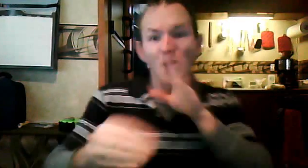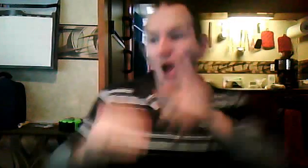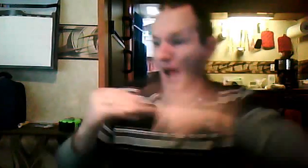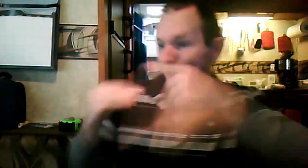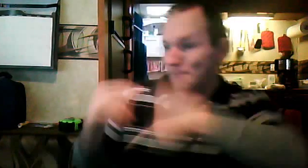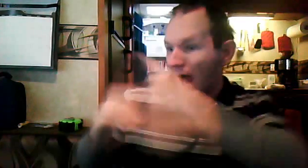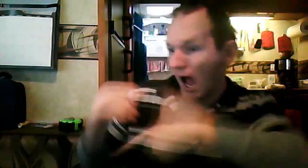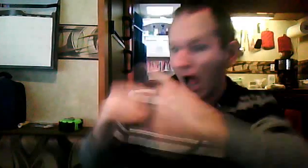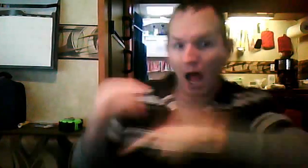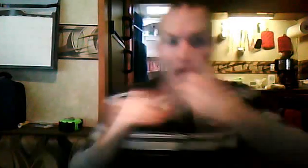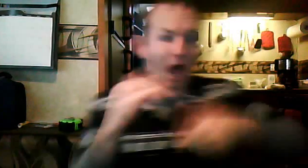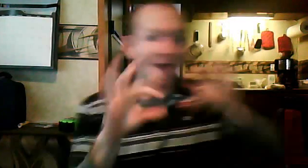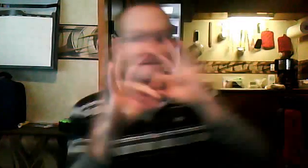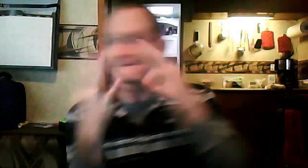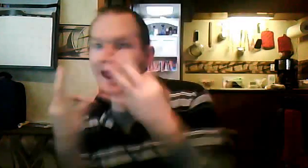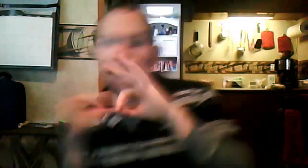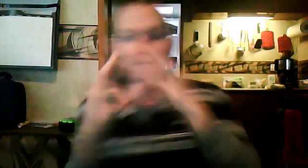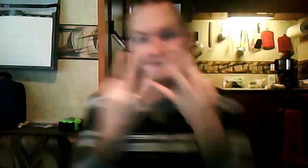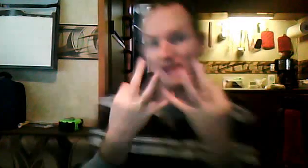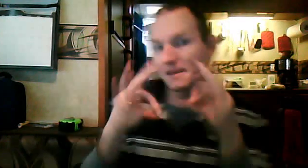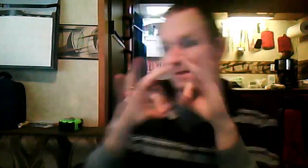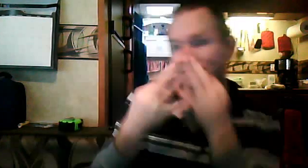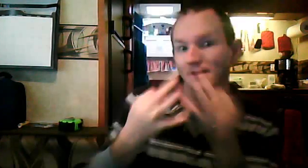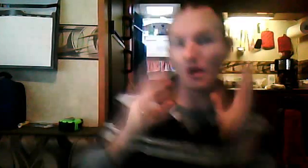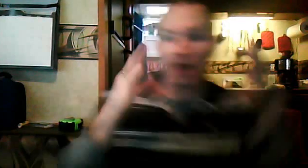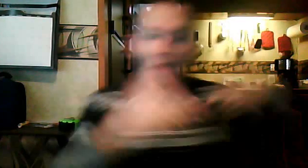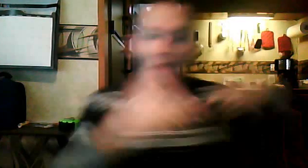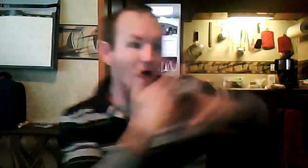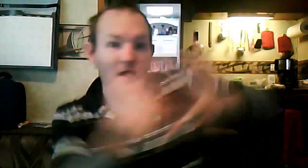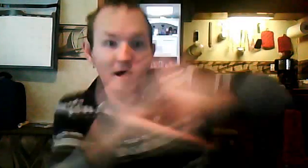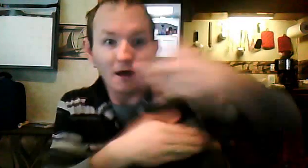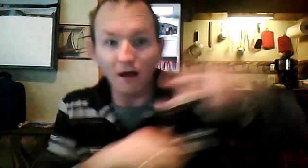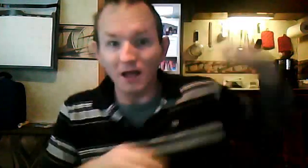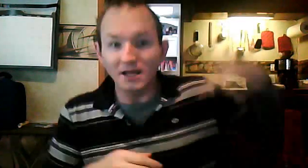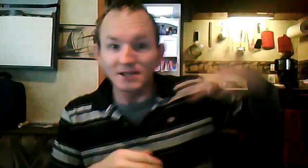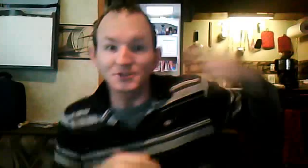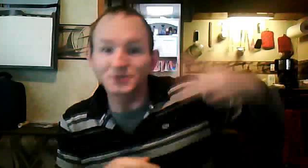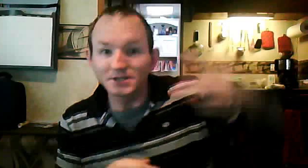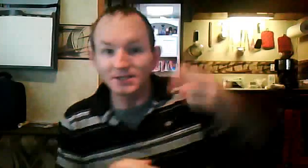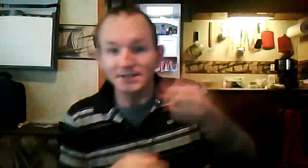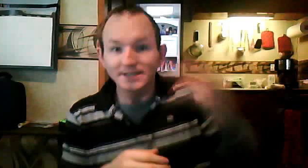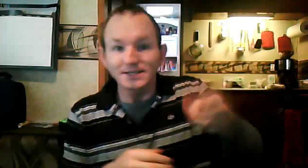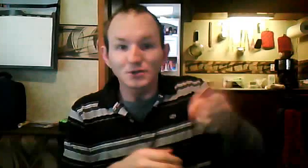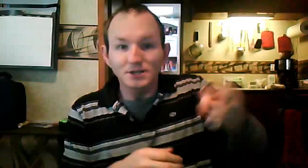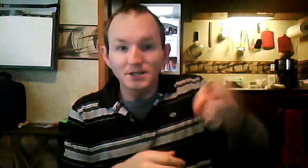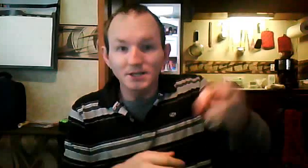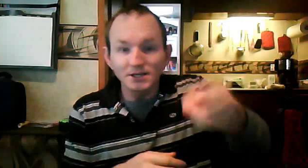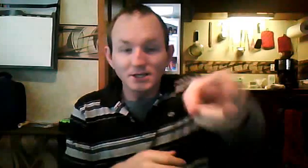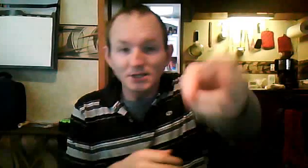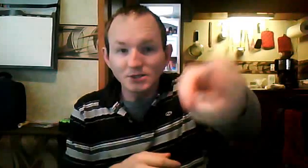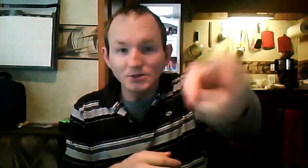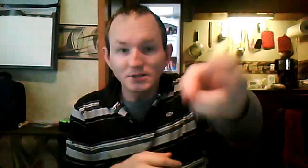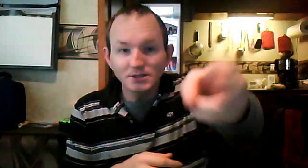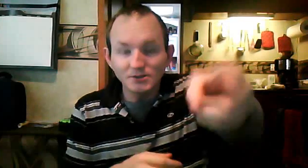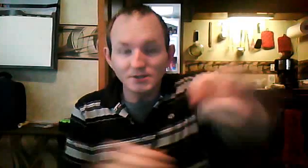cyclone and uh we were devastated for him it was horrible this poor kid he lost his dad and his mom in just a few weeks